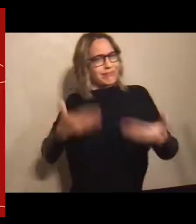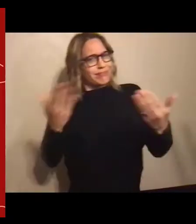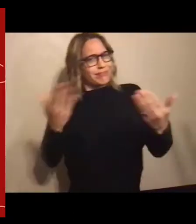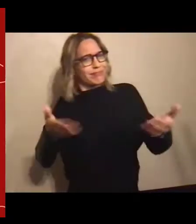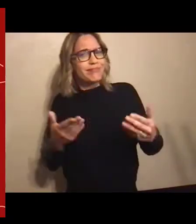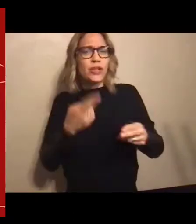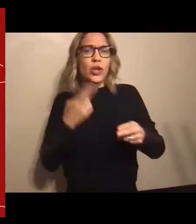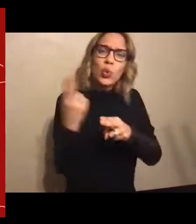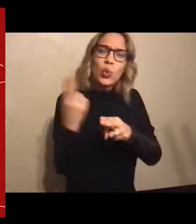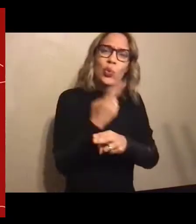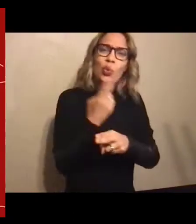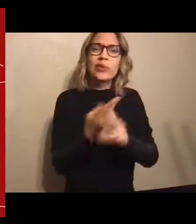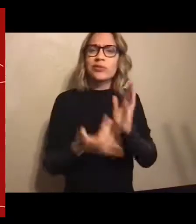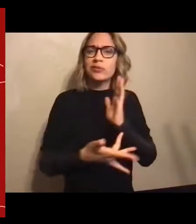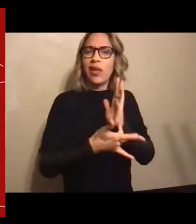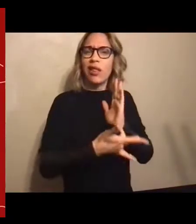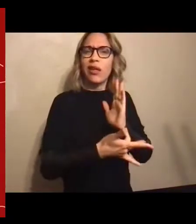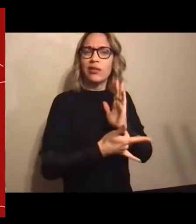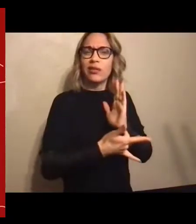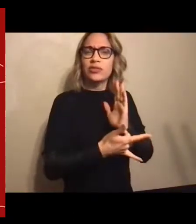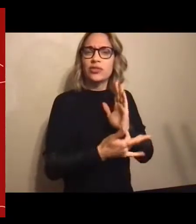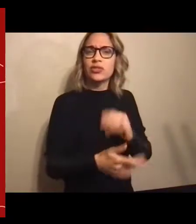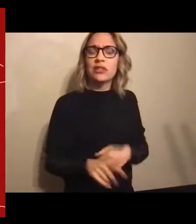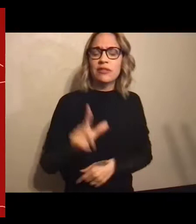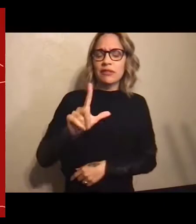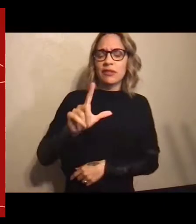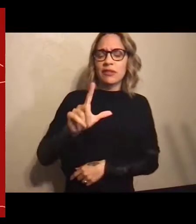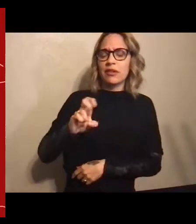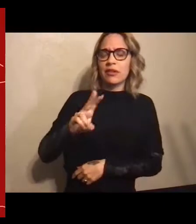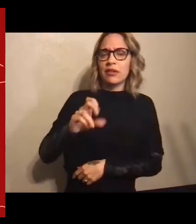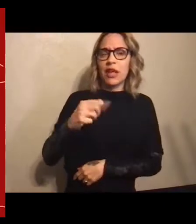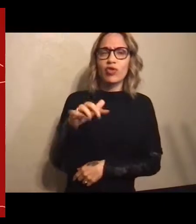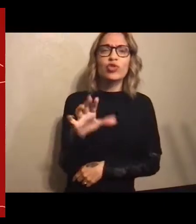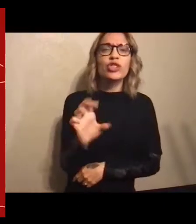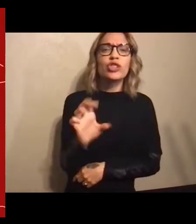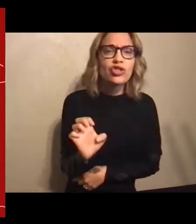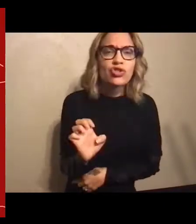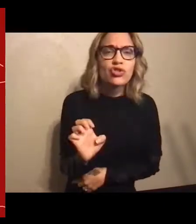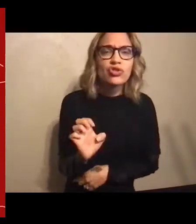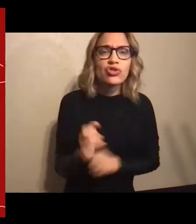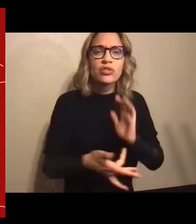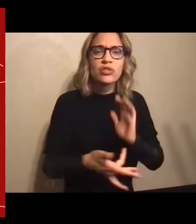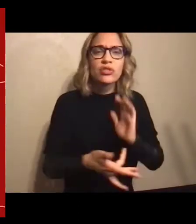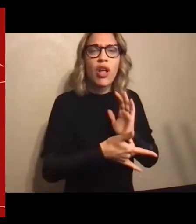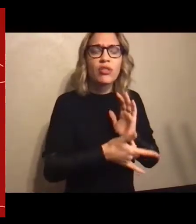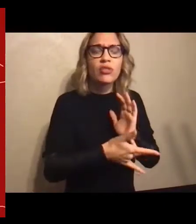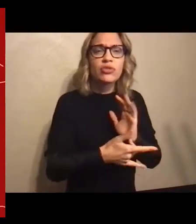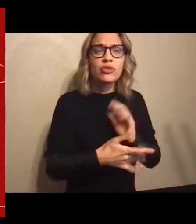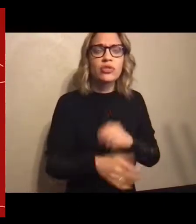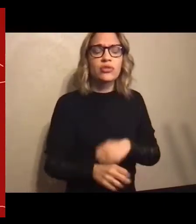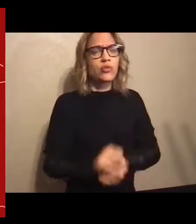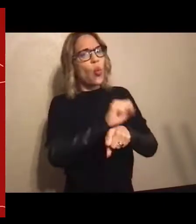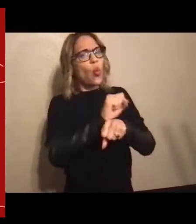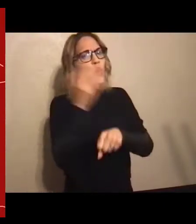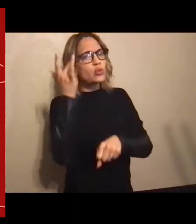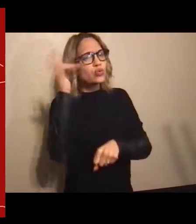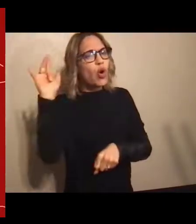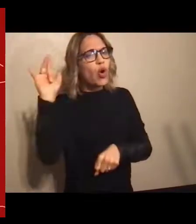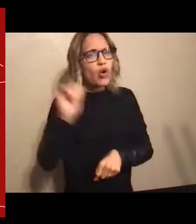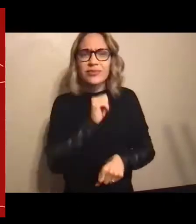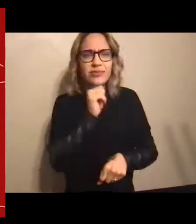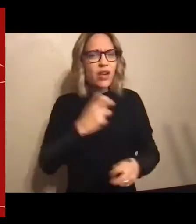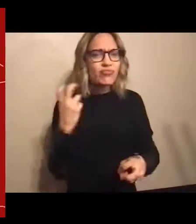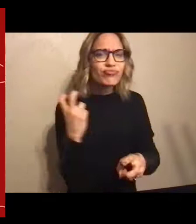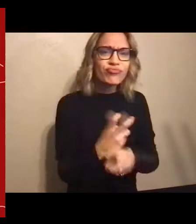It's 2021, and it's time for us to use technology and to leverage technology in